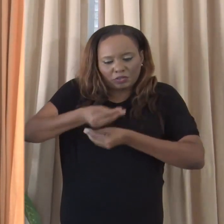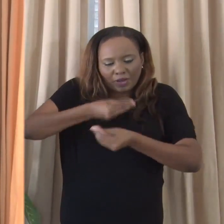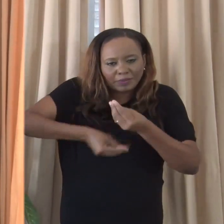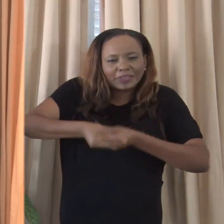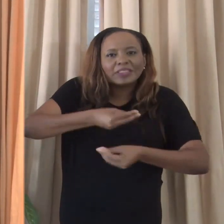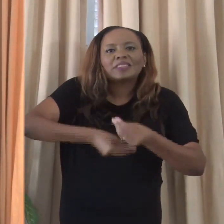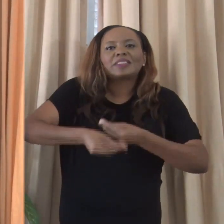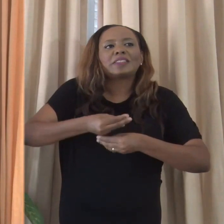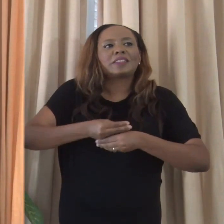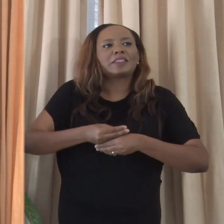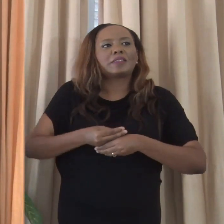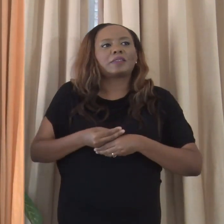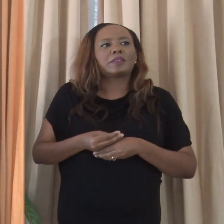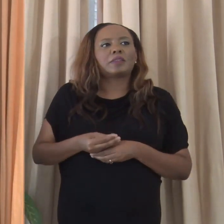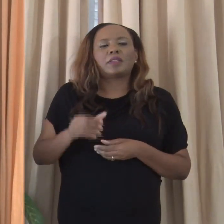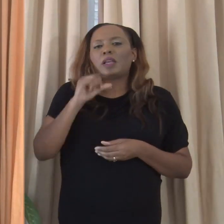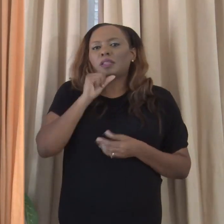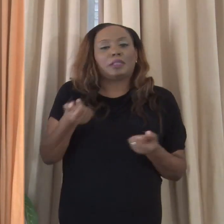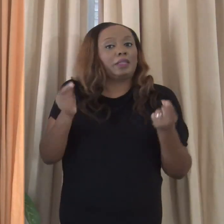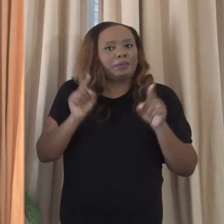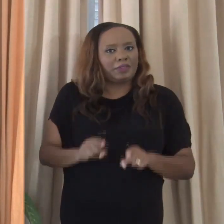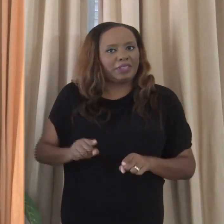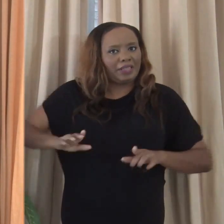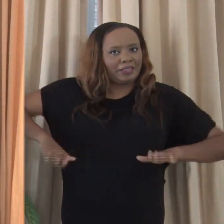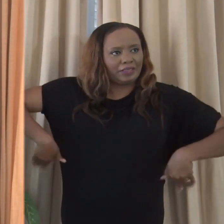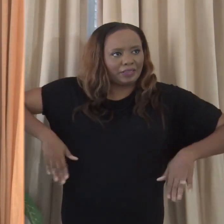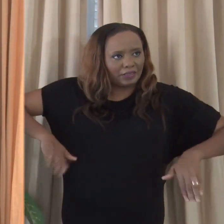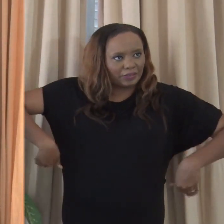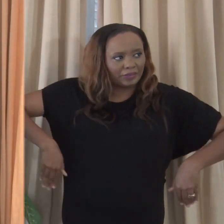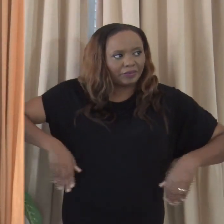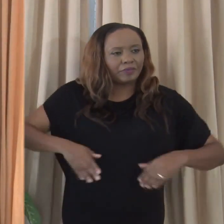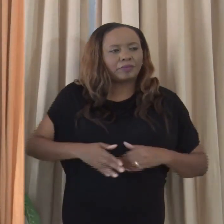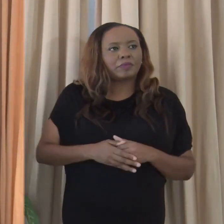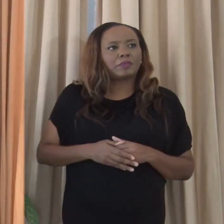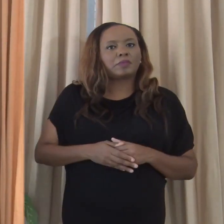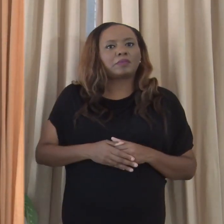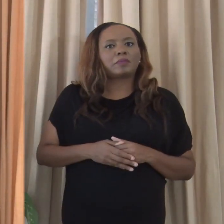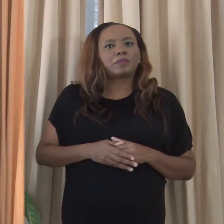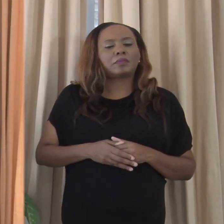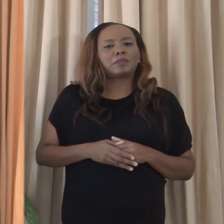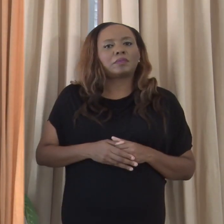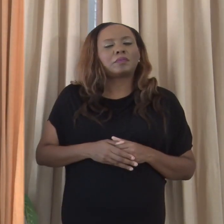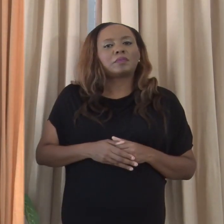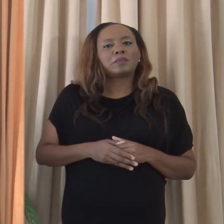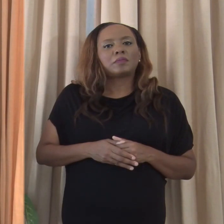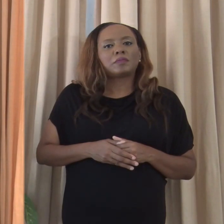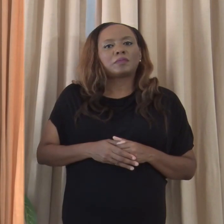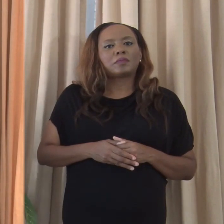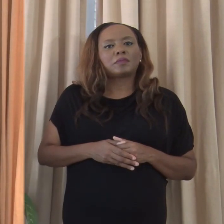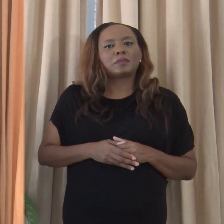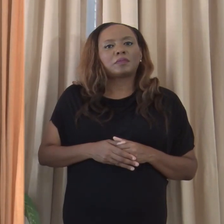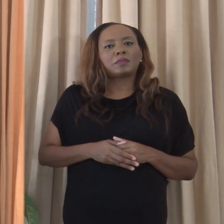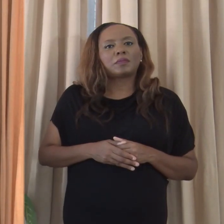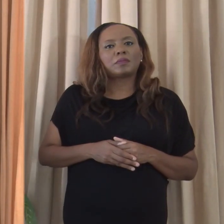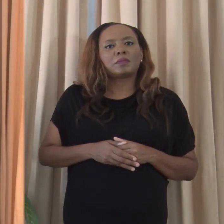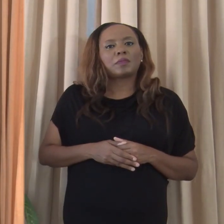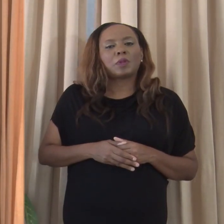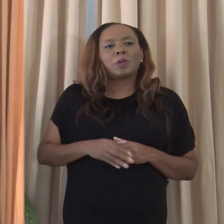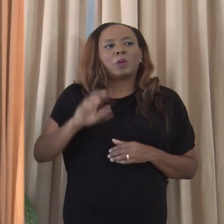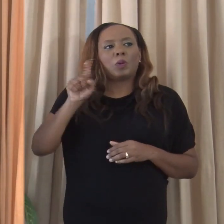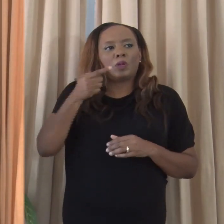any in-country transmission or recorded any cases of COVID-19 prior to this